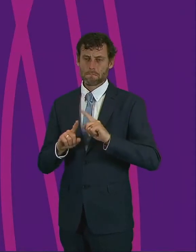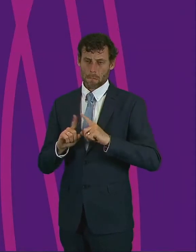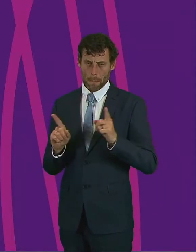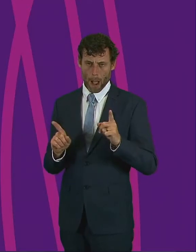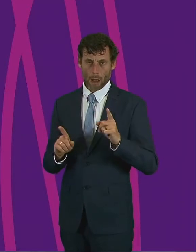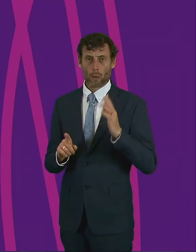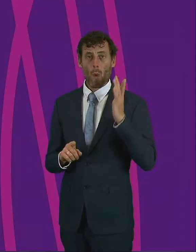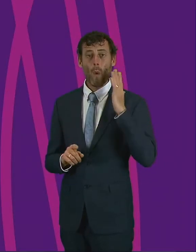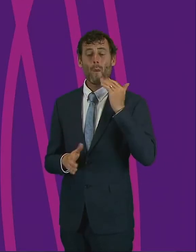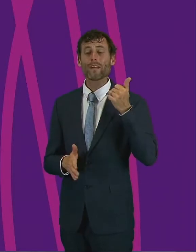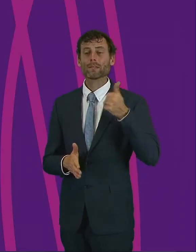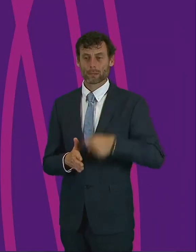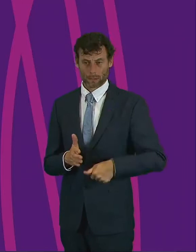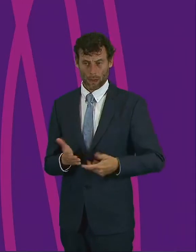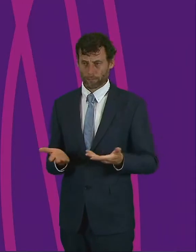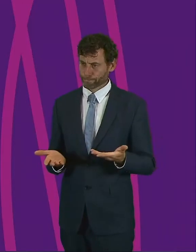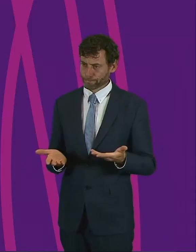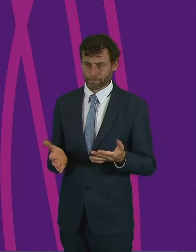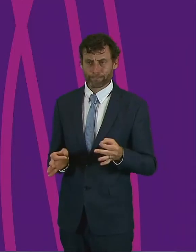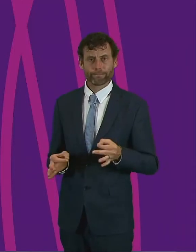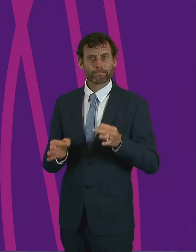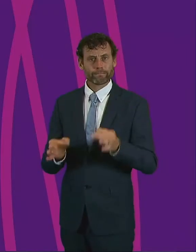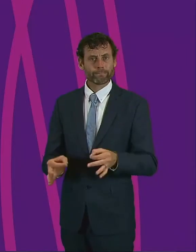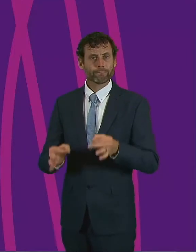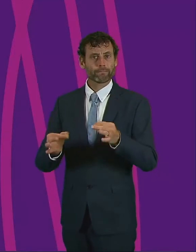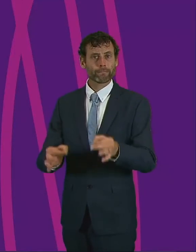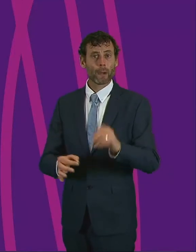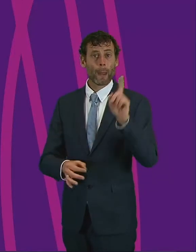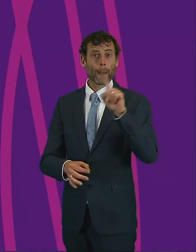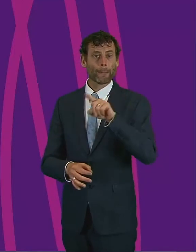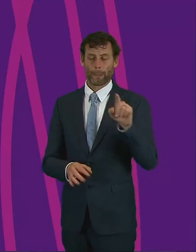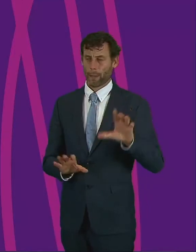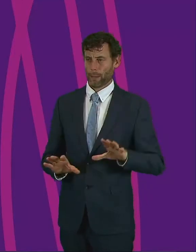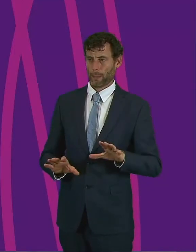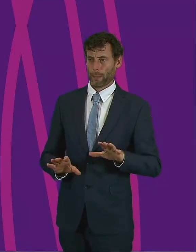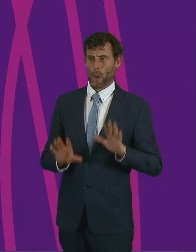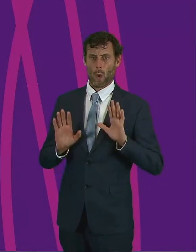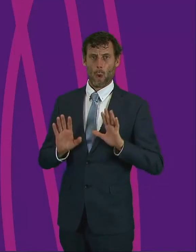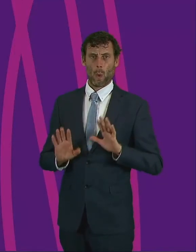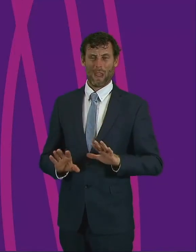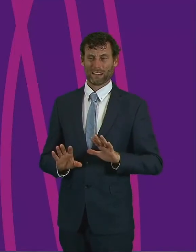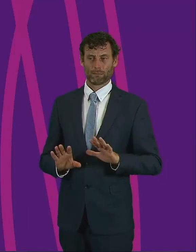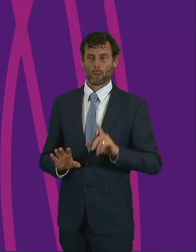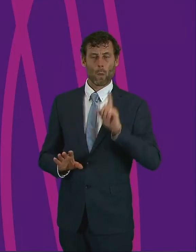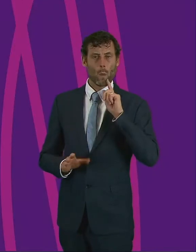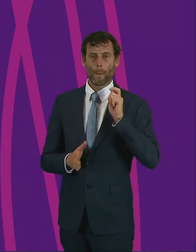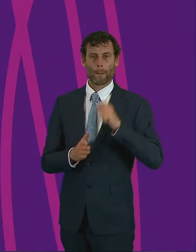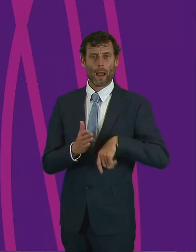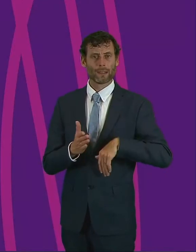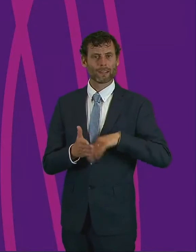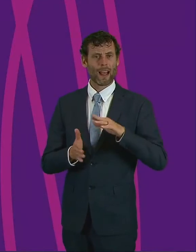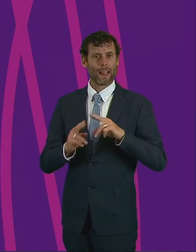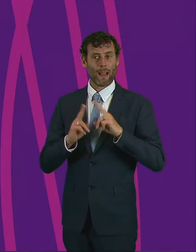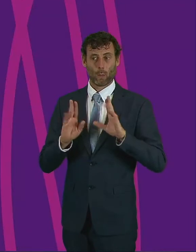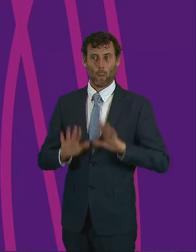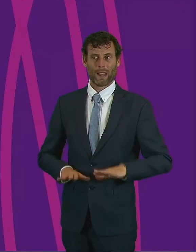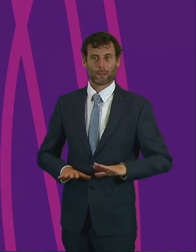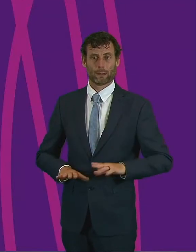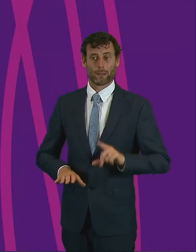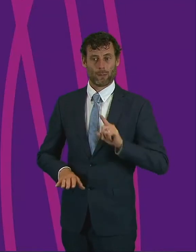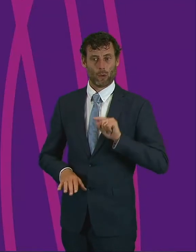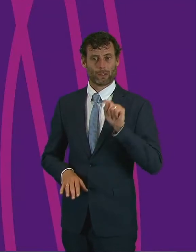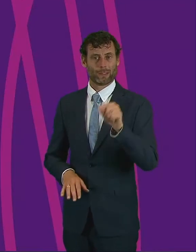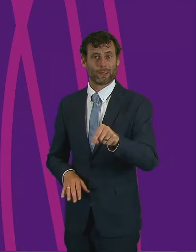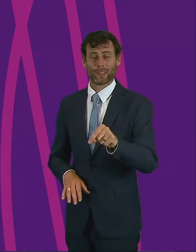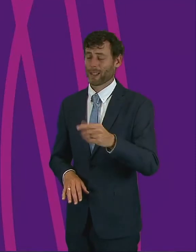its implementation, it just means that people won't buy and sell houses until it comes in. So can the Cabinet Secretary